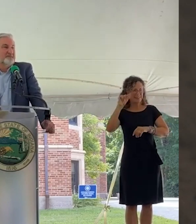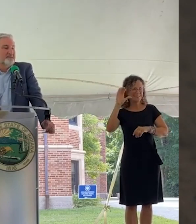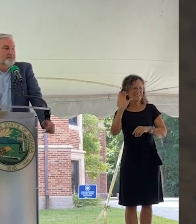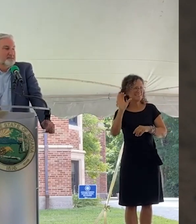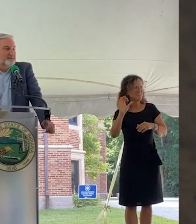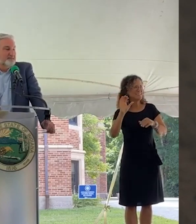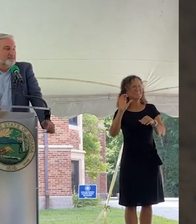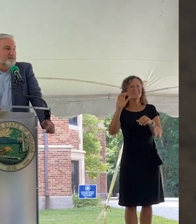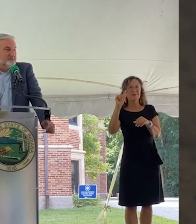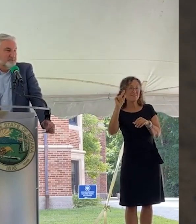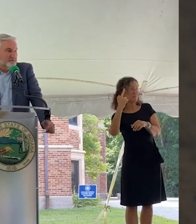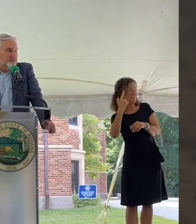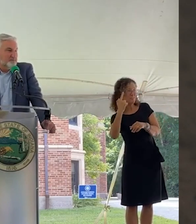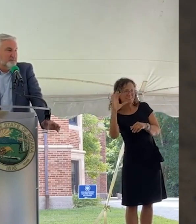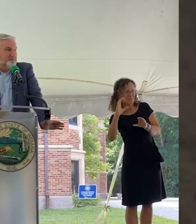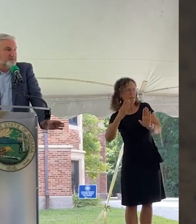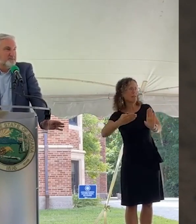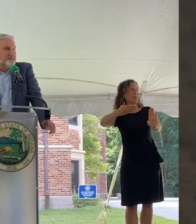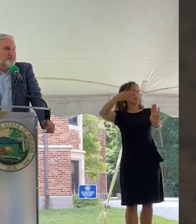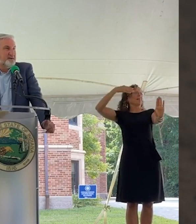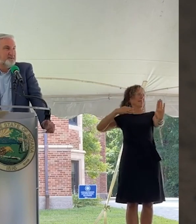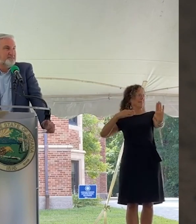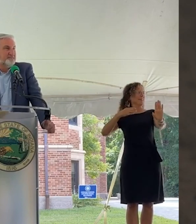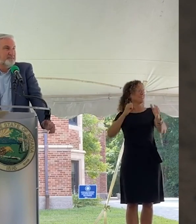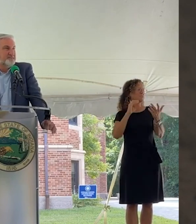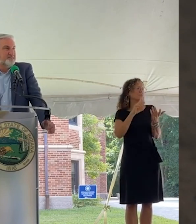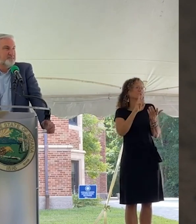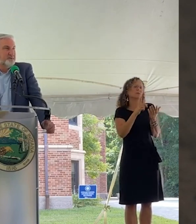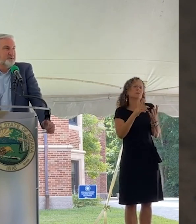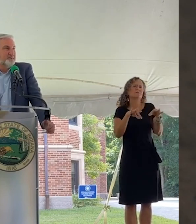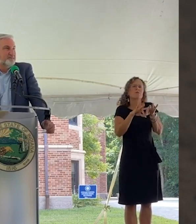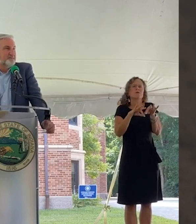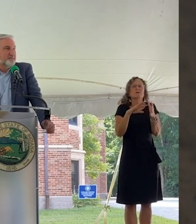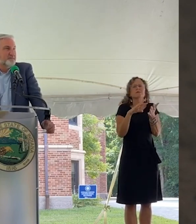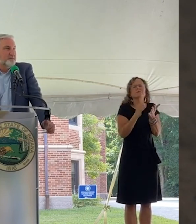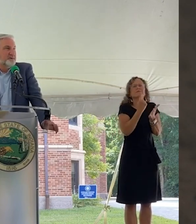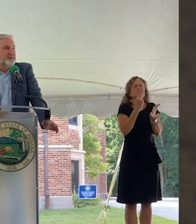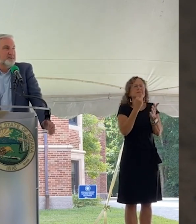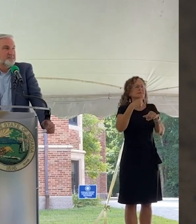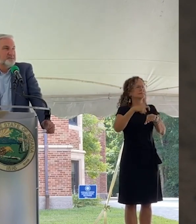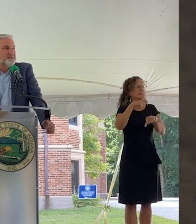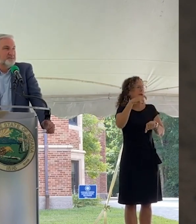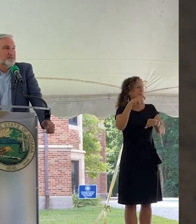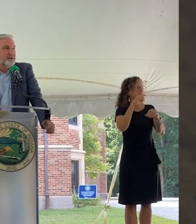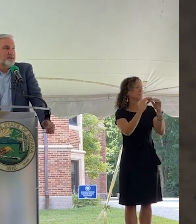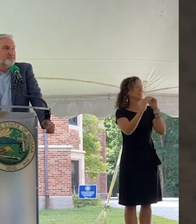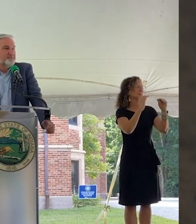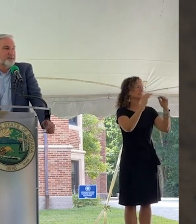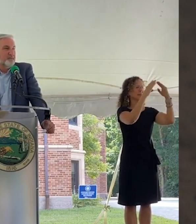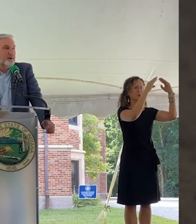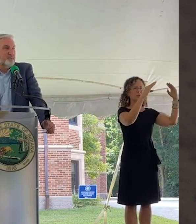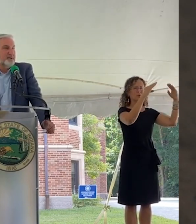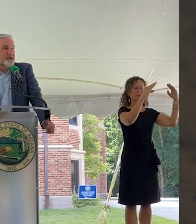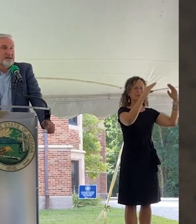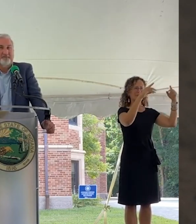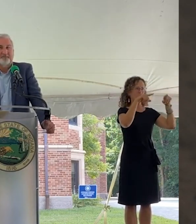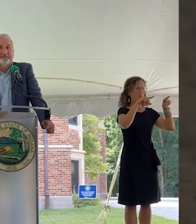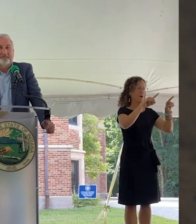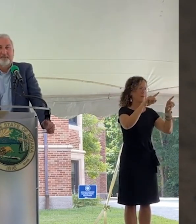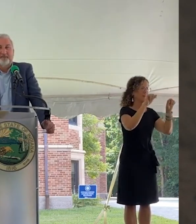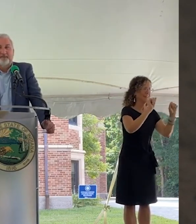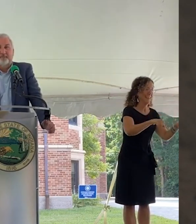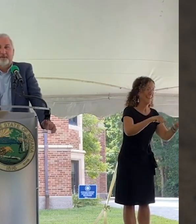about fixing the roof while the sun is shining, really carpe diem, seizing the day while we